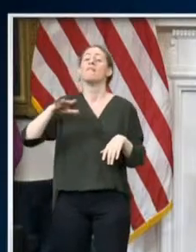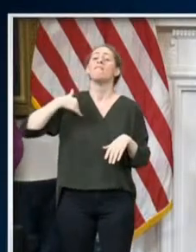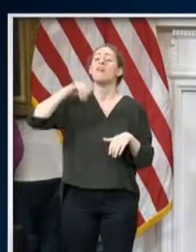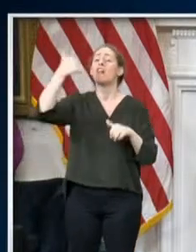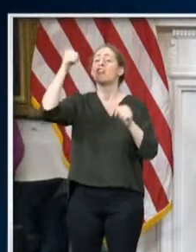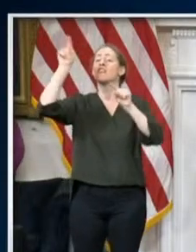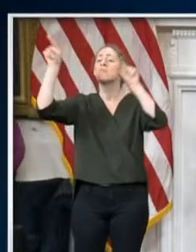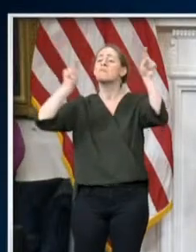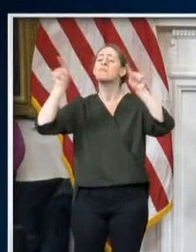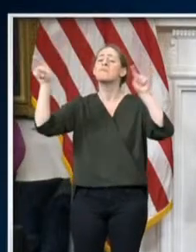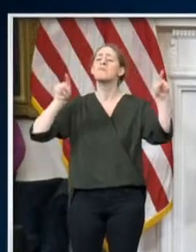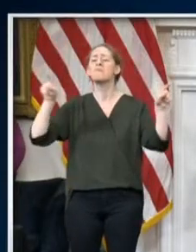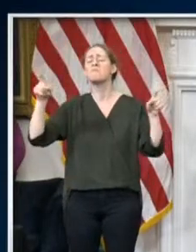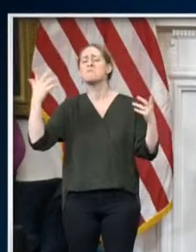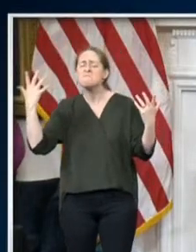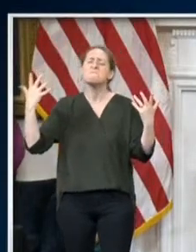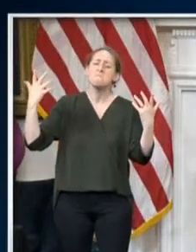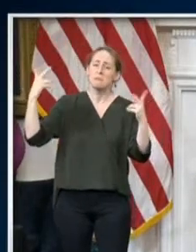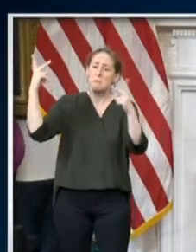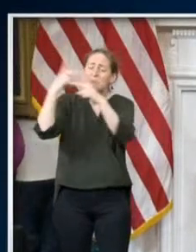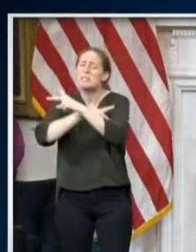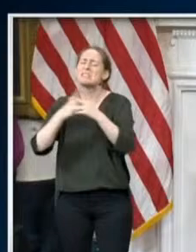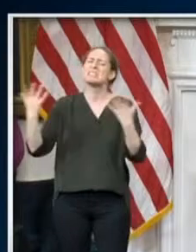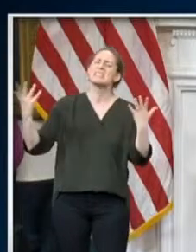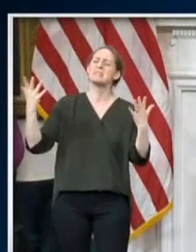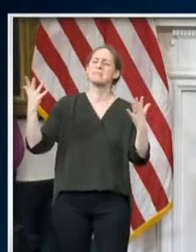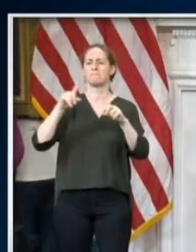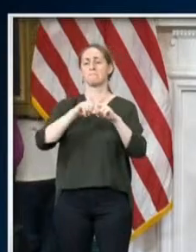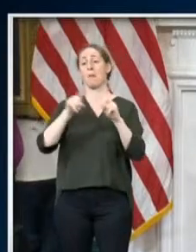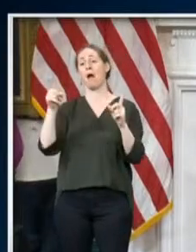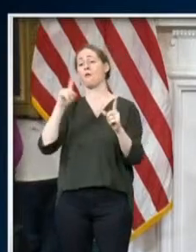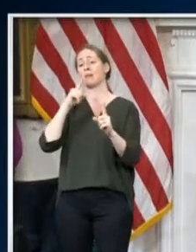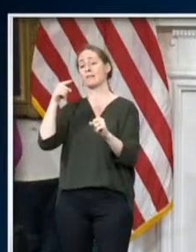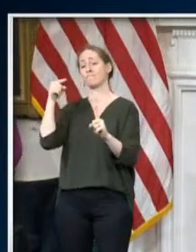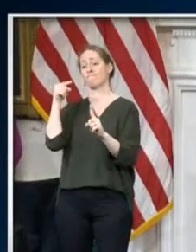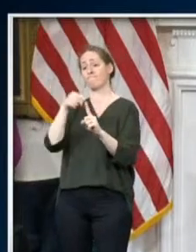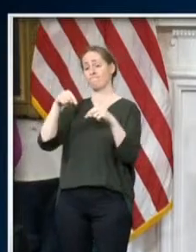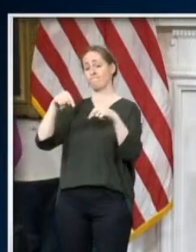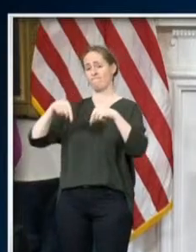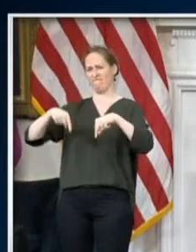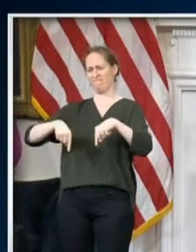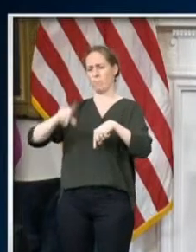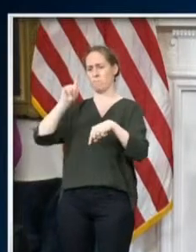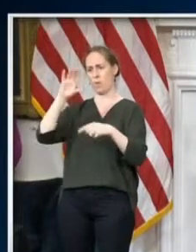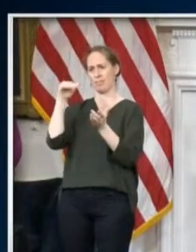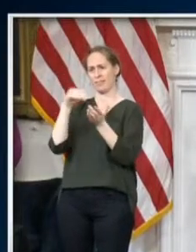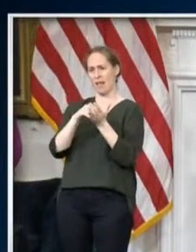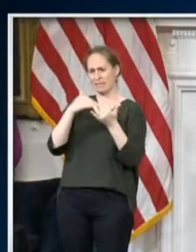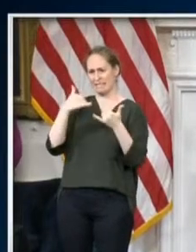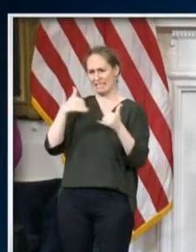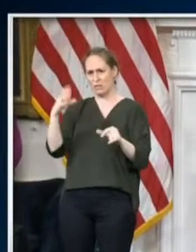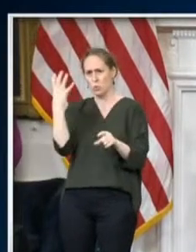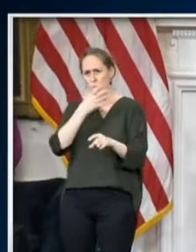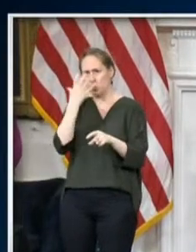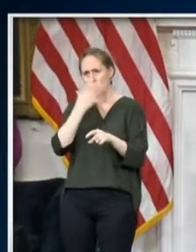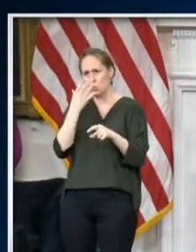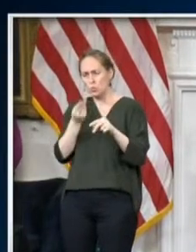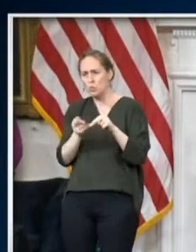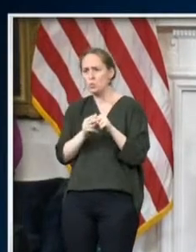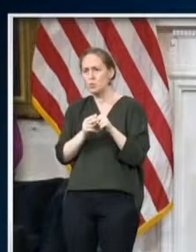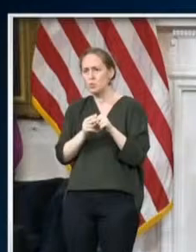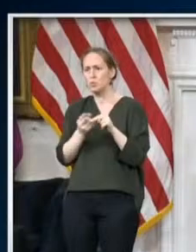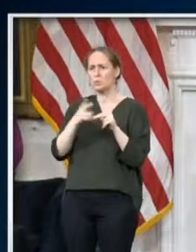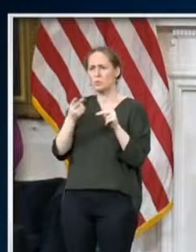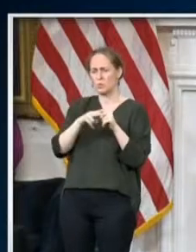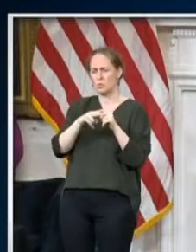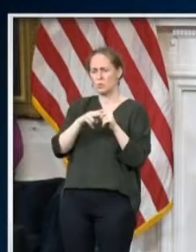per 100,000 has risen to 22.8, which is a 52% increase in just the